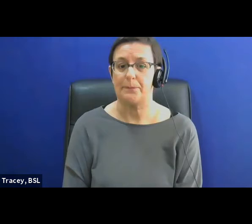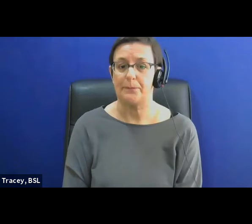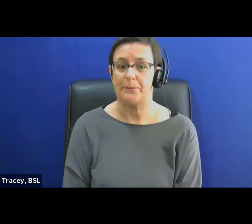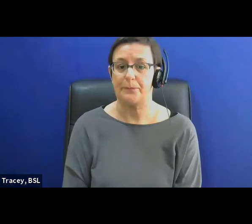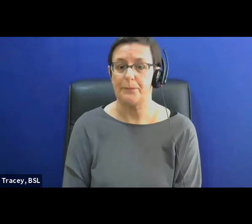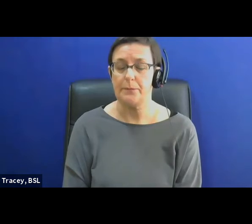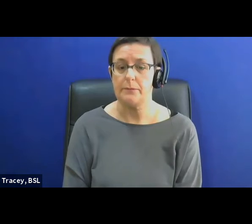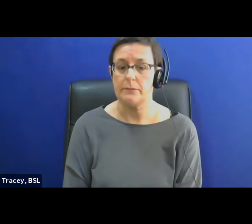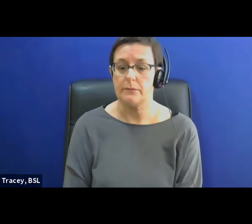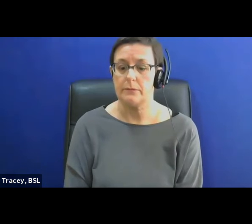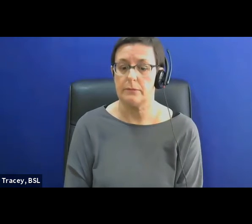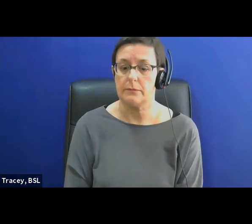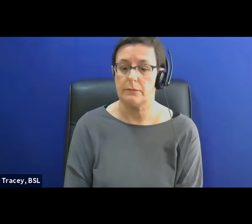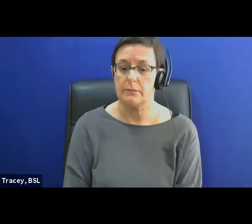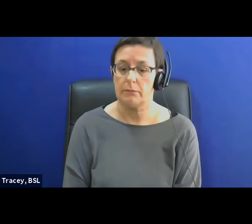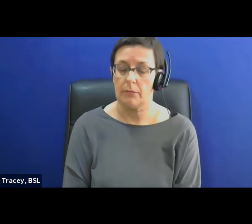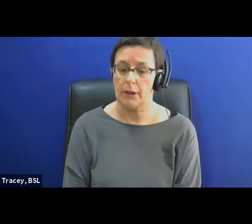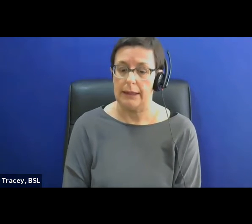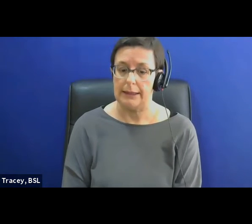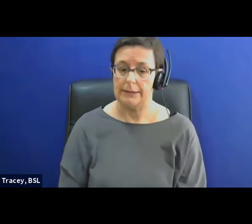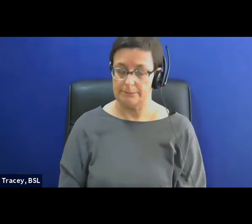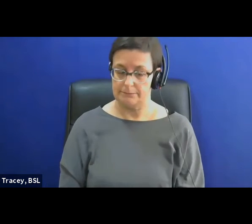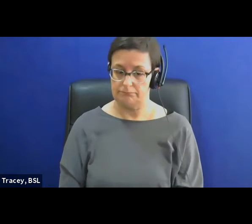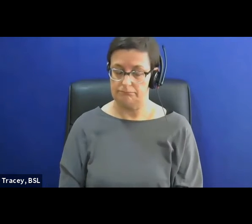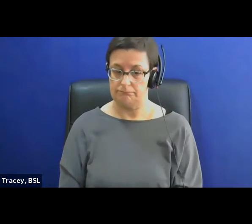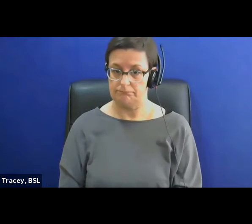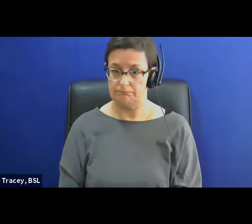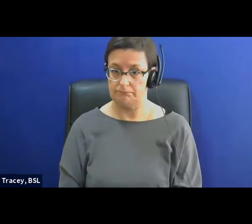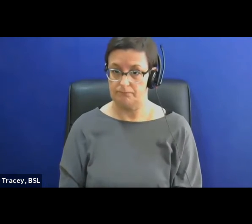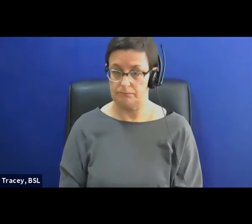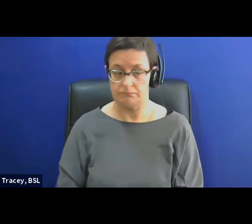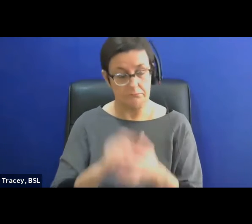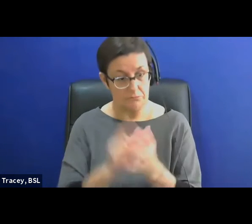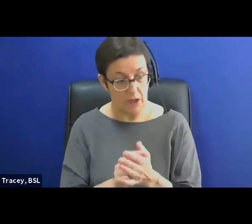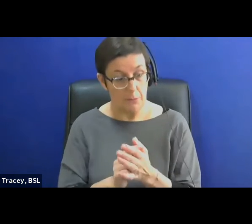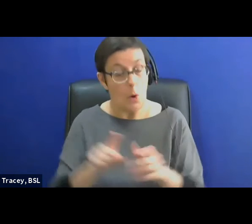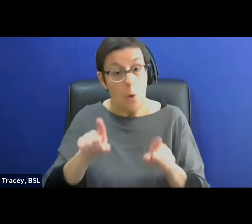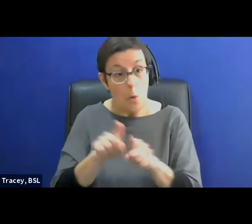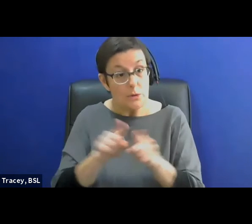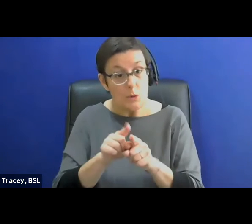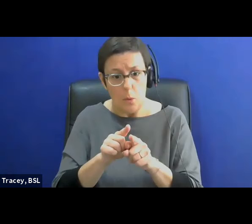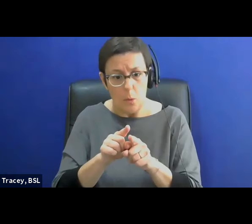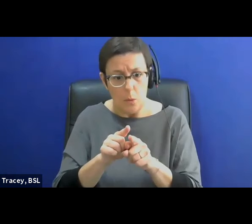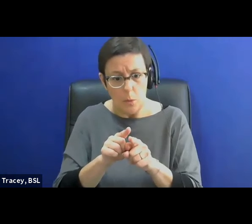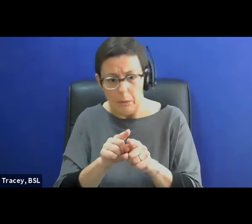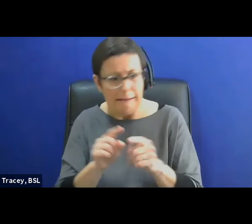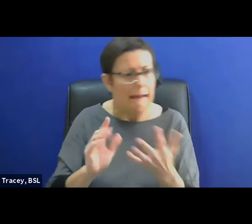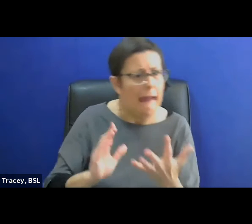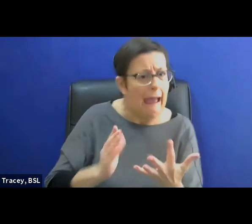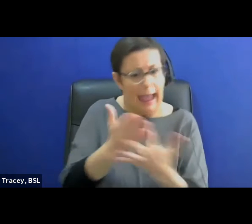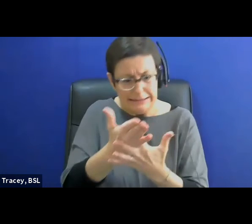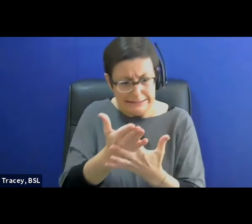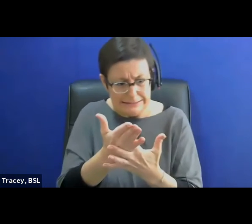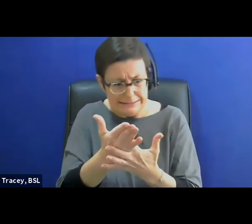as I said, as to what's needed in accessibility in terms of how do doorways work better